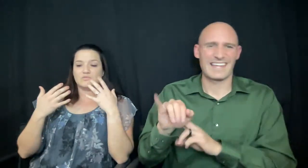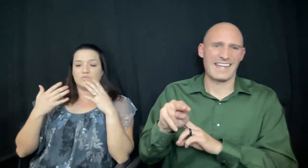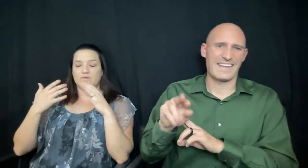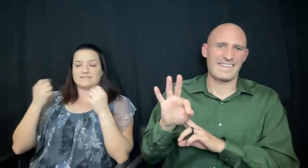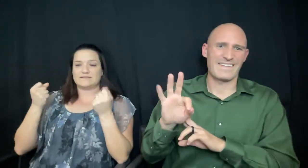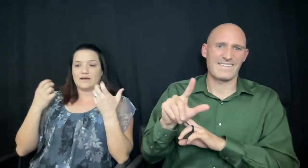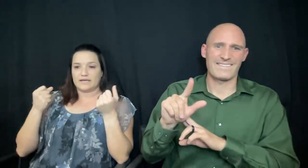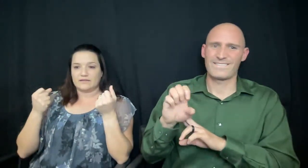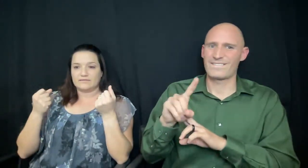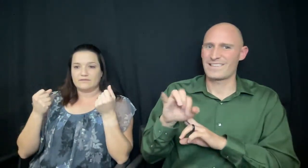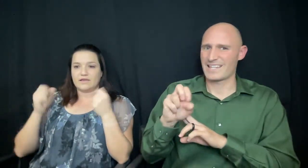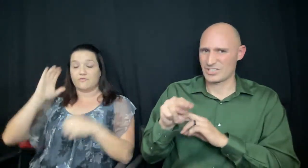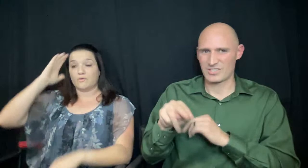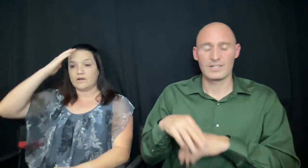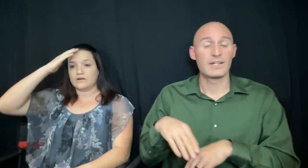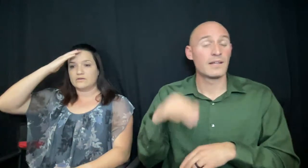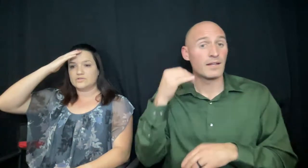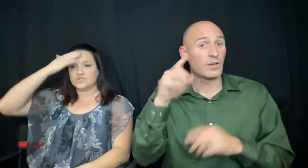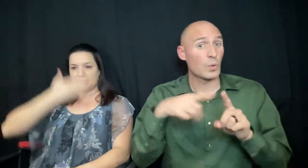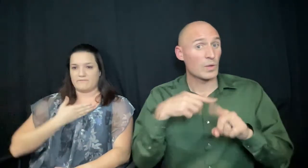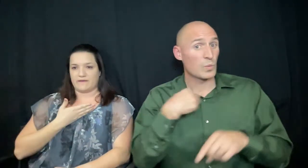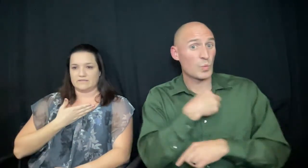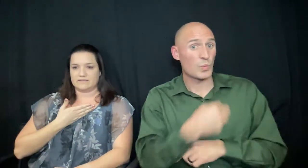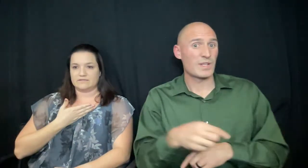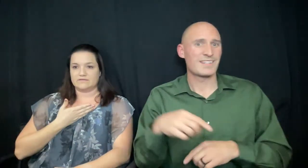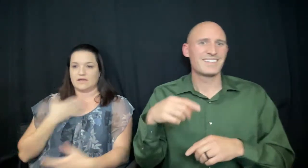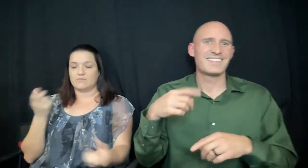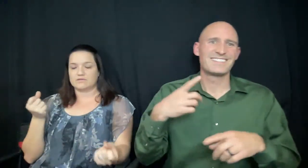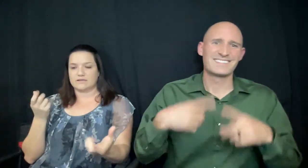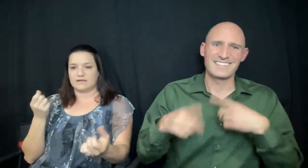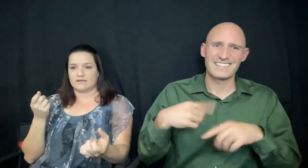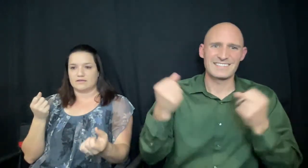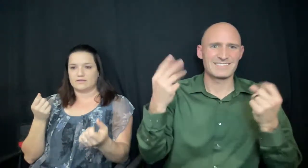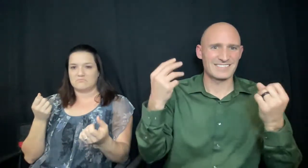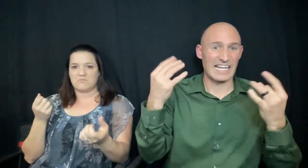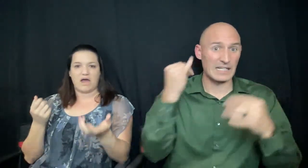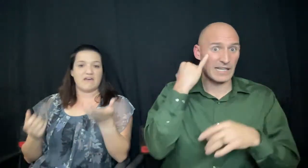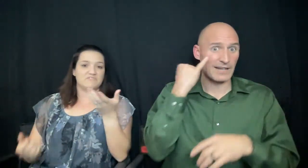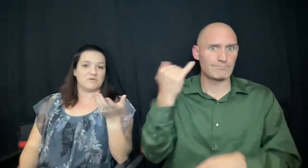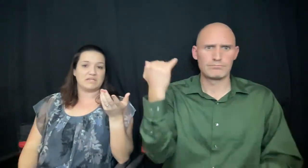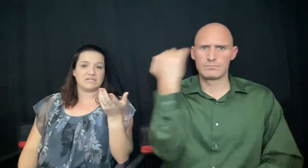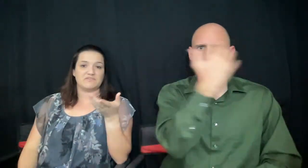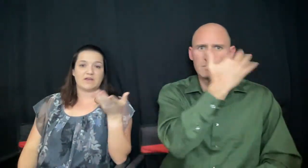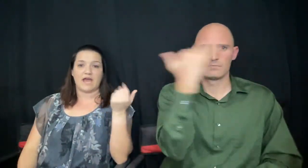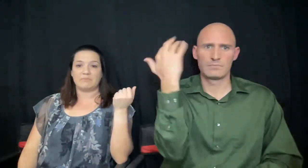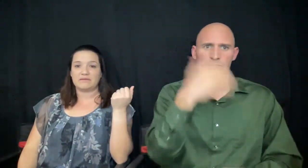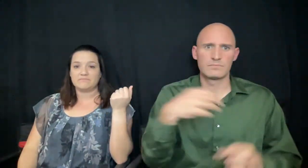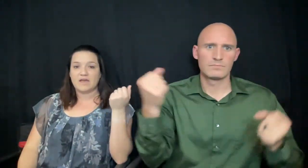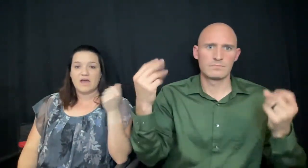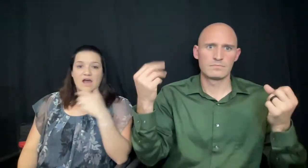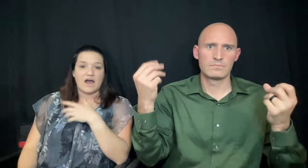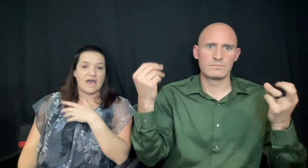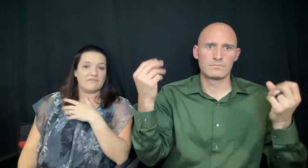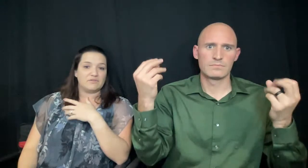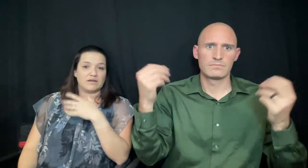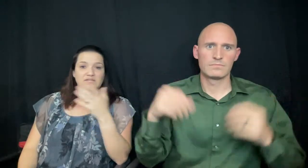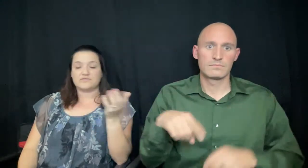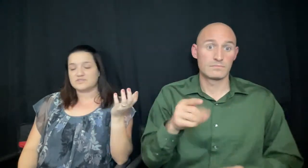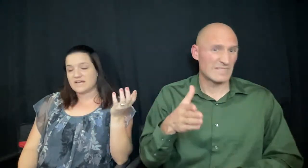when we sign, if we're straight-faced and we're signing, I have no idea if you're happy. I have no idea if you're